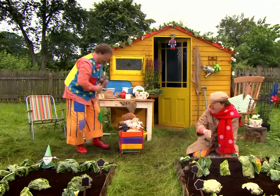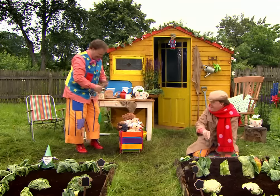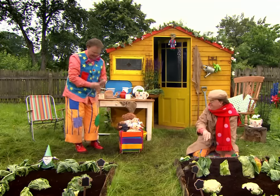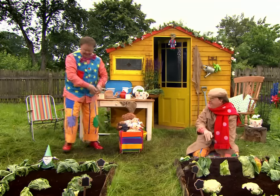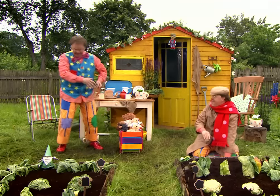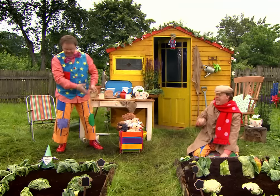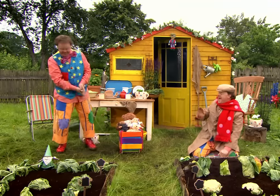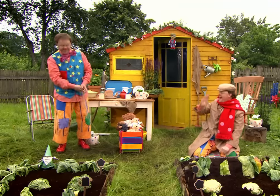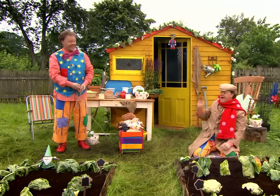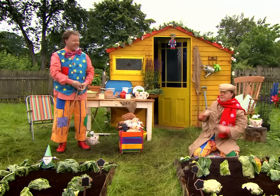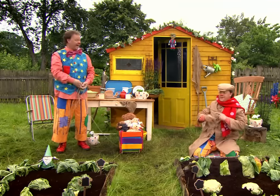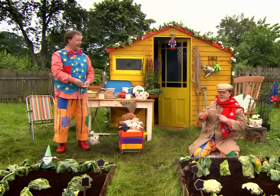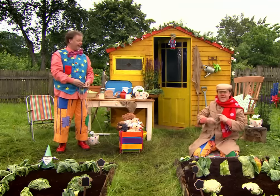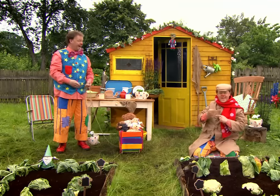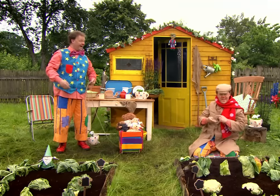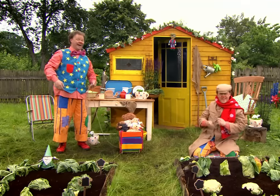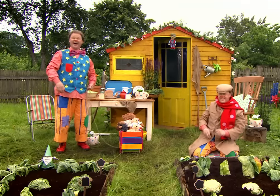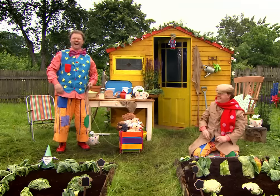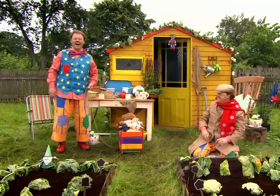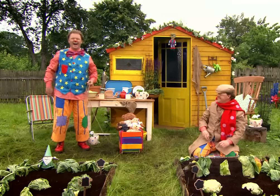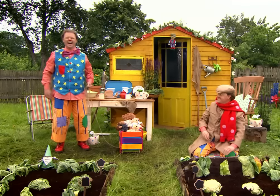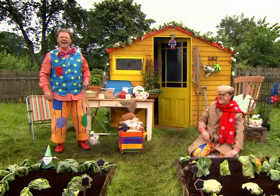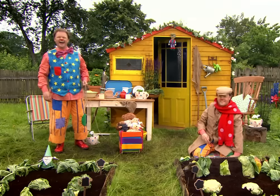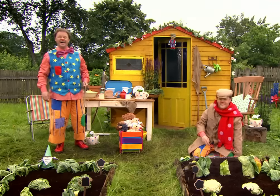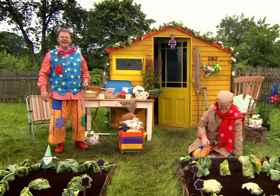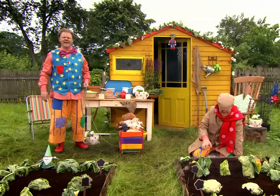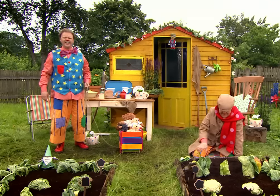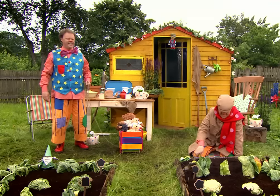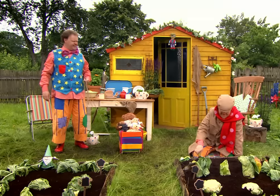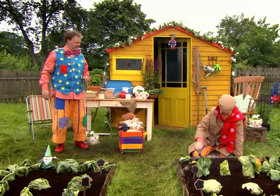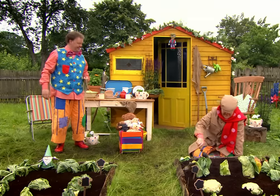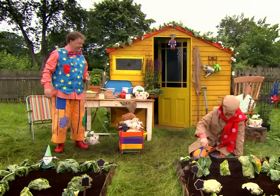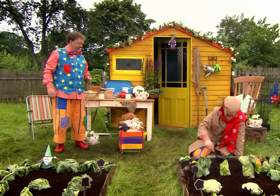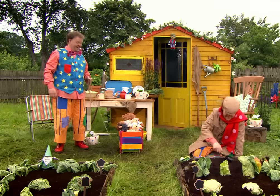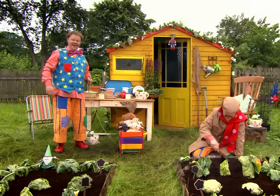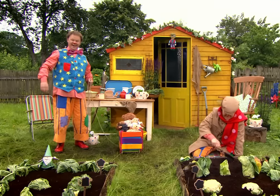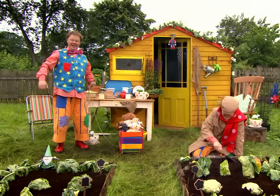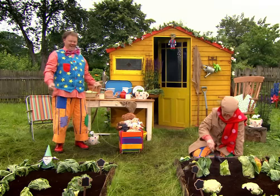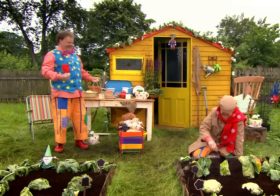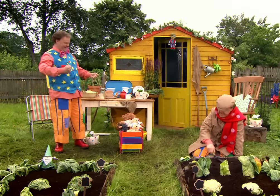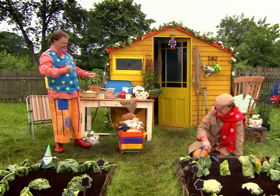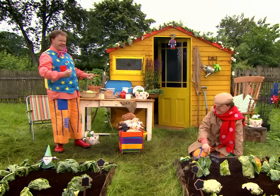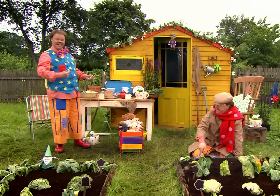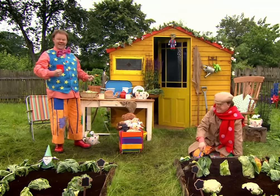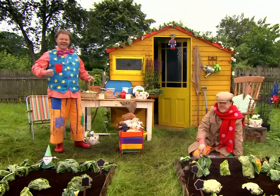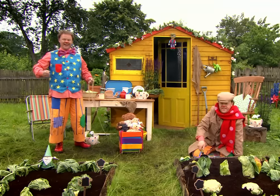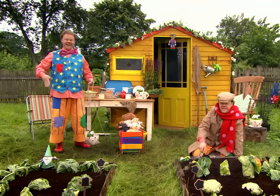go. Oh, hello, the boy. Mr. Tumble's built a new cart, Grandad Tumble. He's taking the toys to